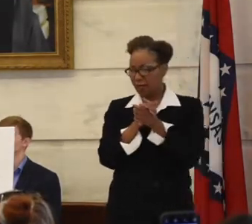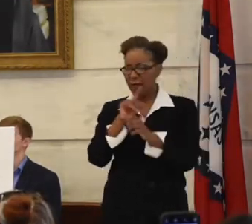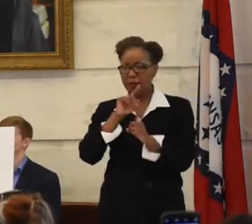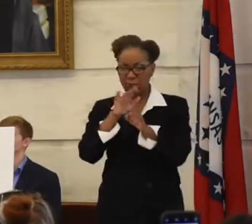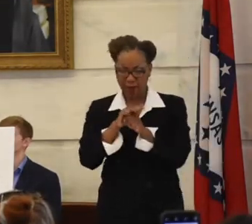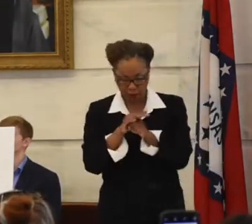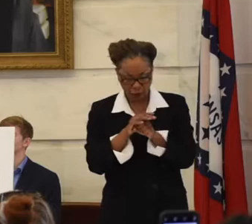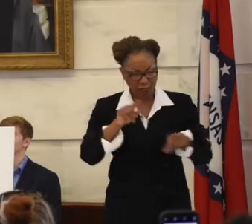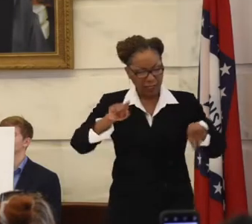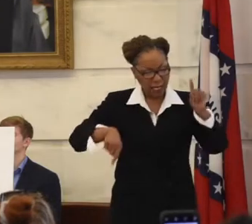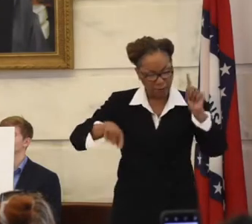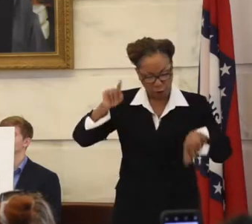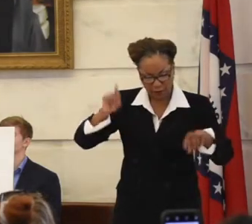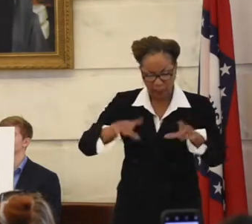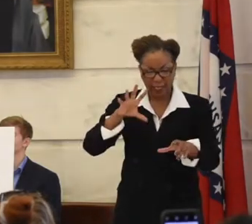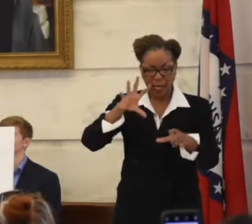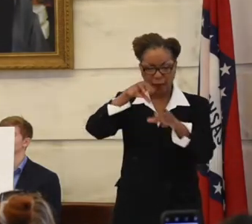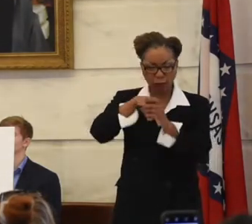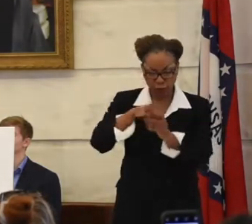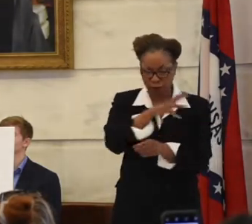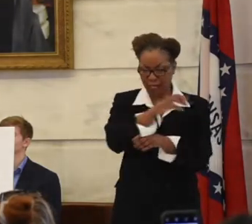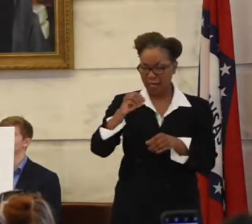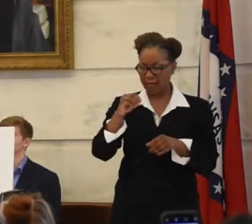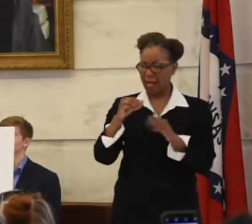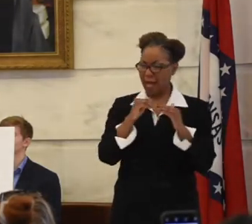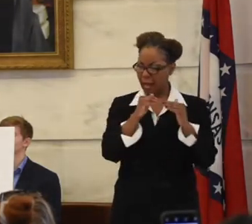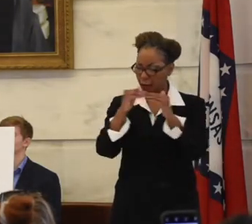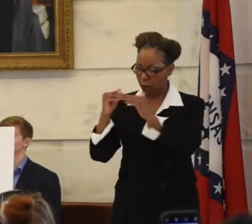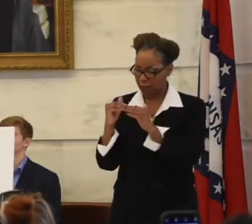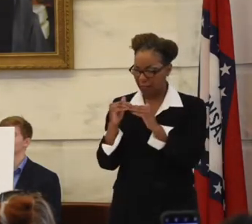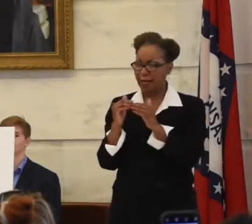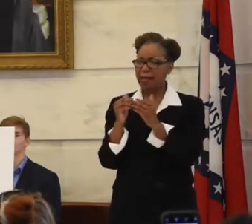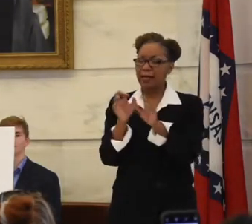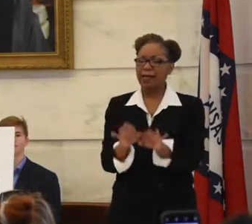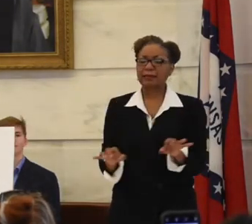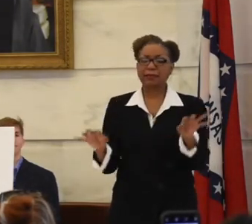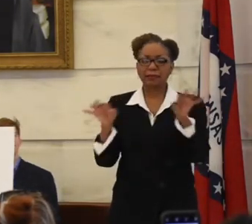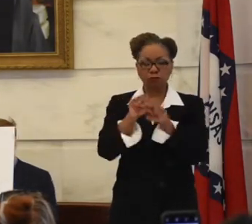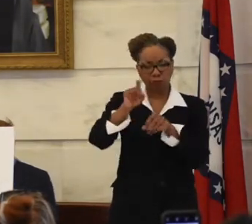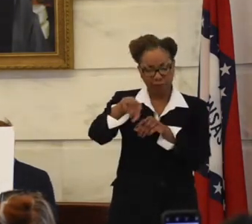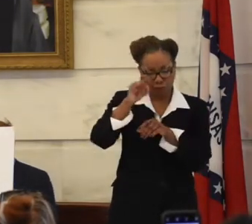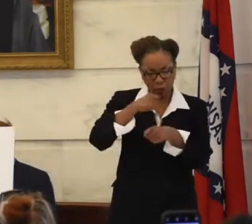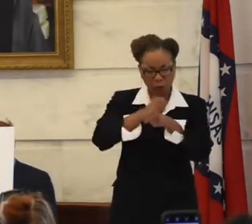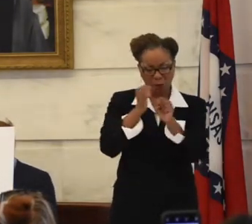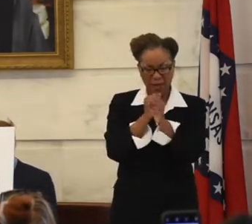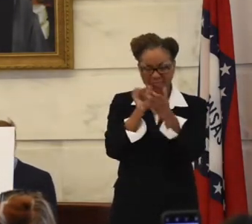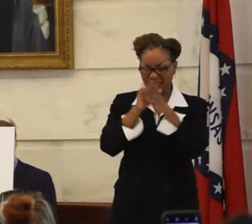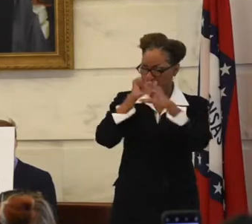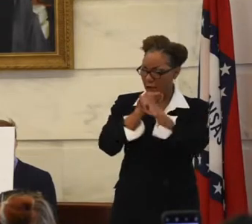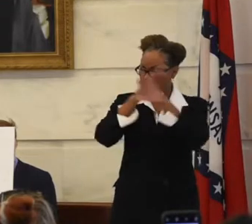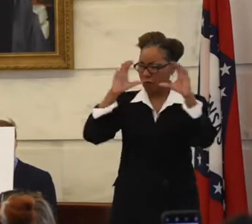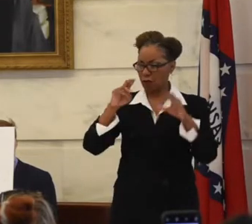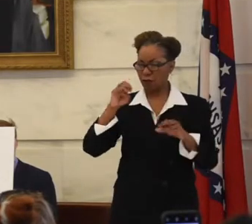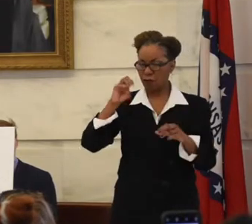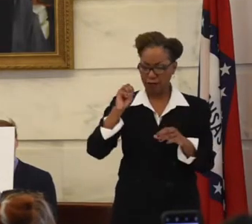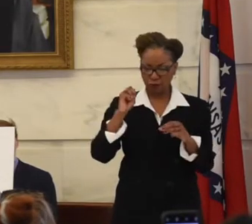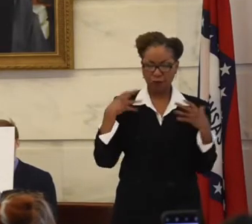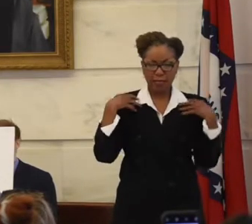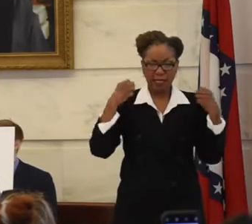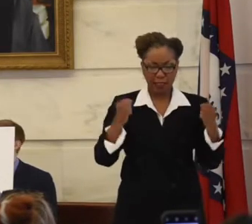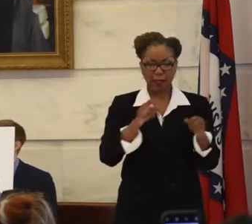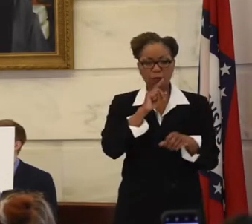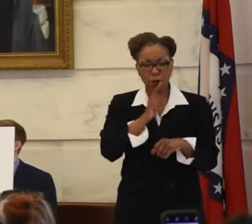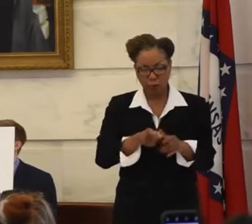commitment to diversity, inclusion, and equity is essential to making this vision of racial healing a